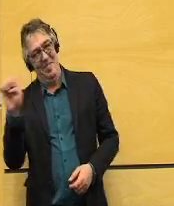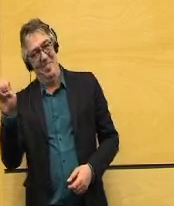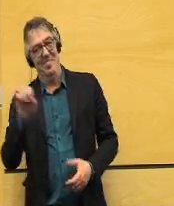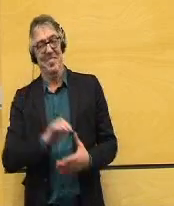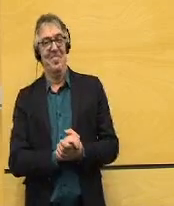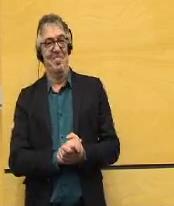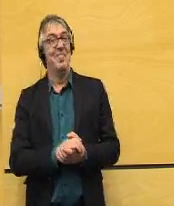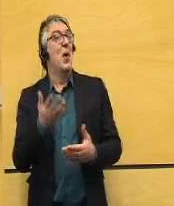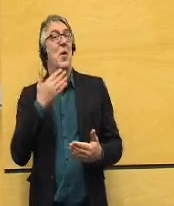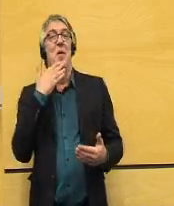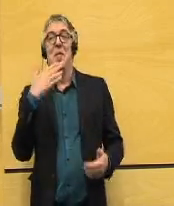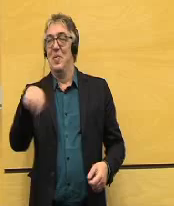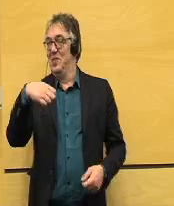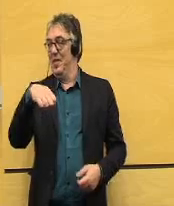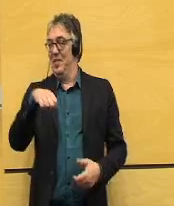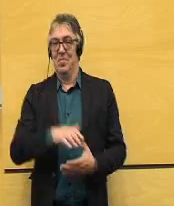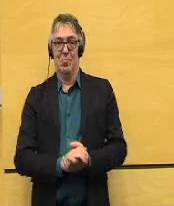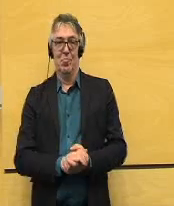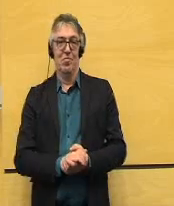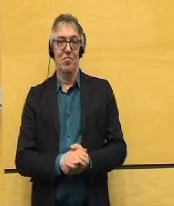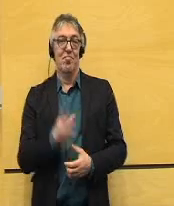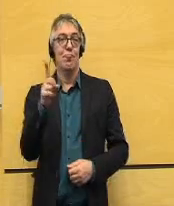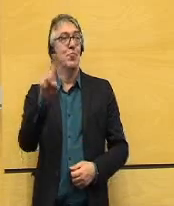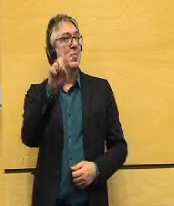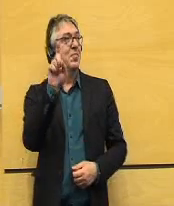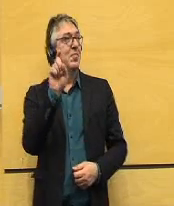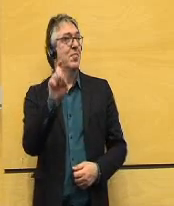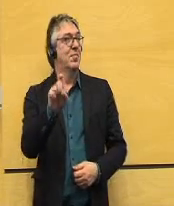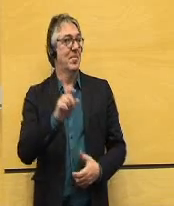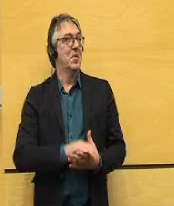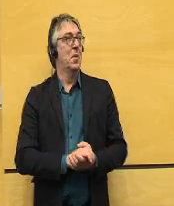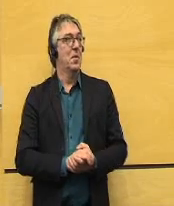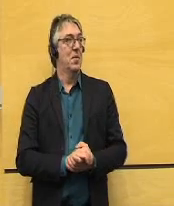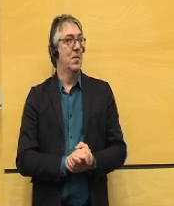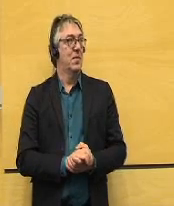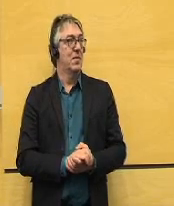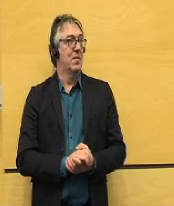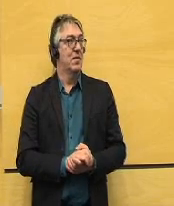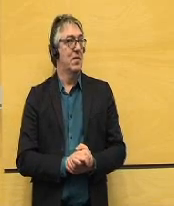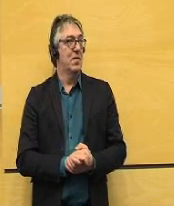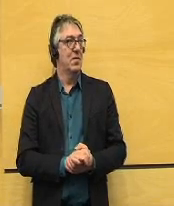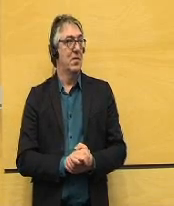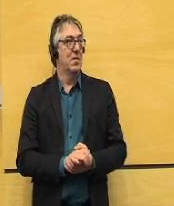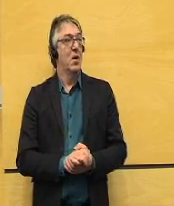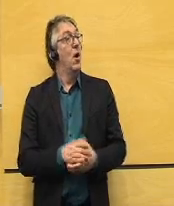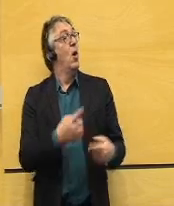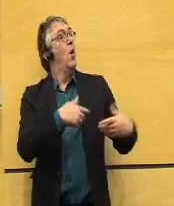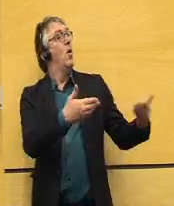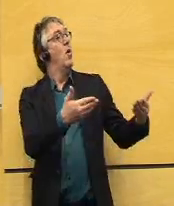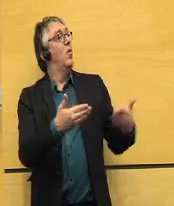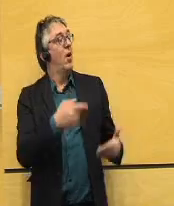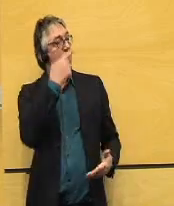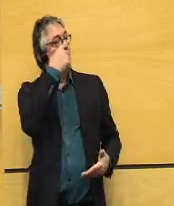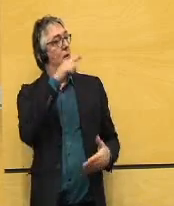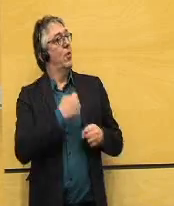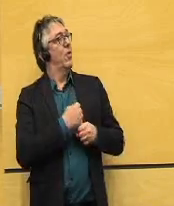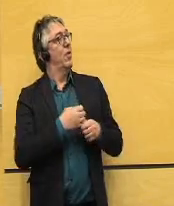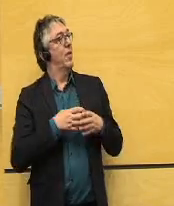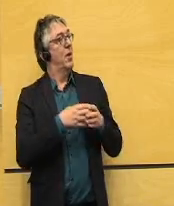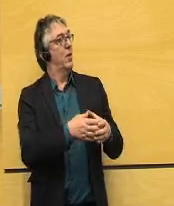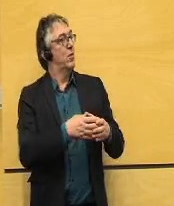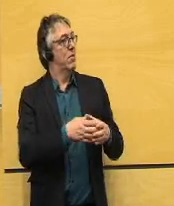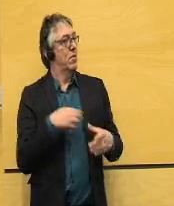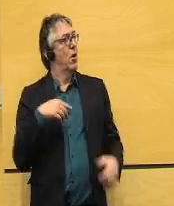a follow-up question in relation to Article 4, subsection 4 and 5 and the